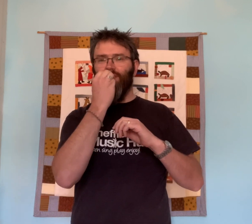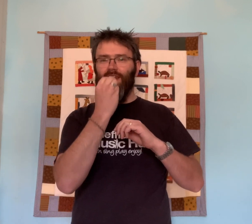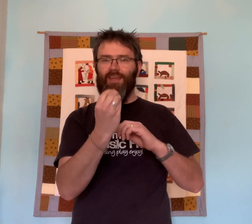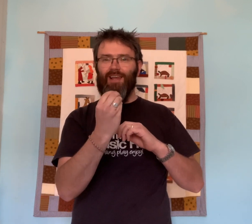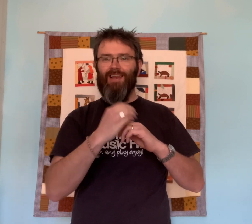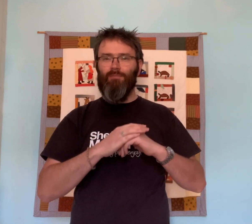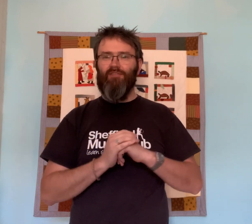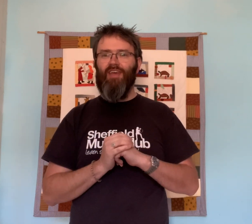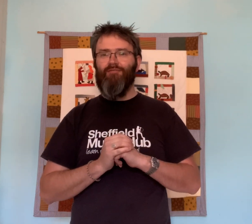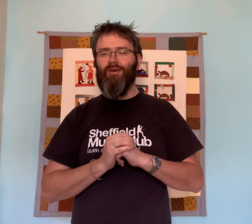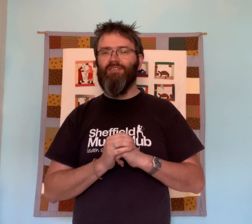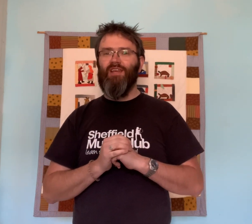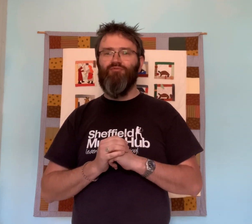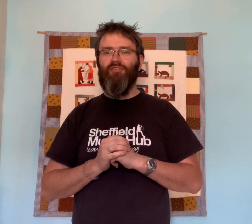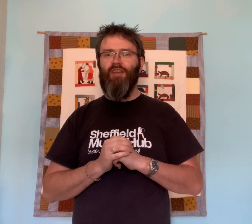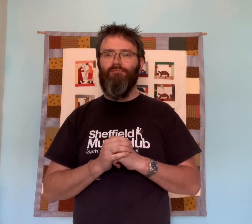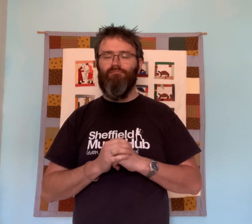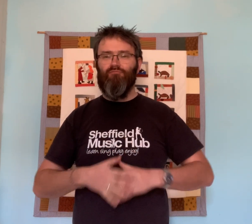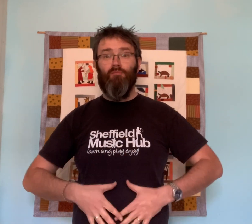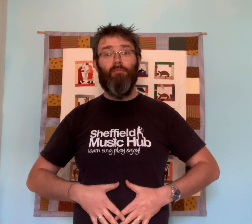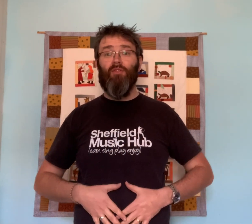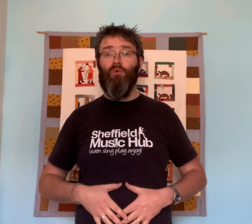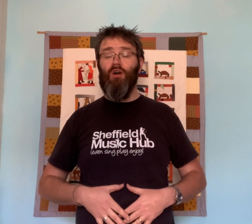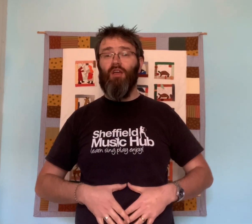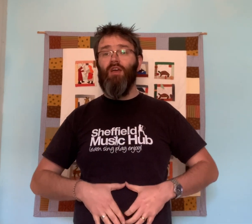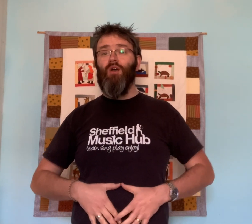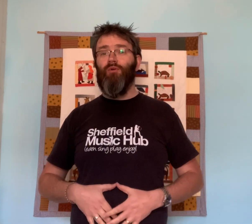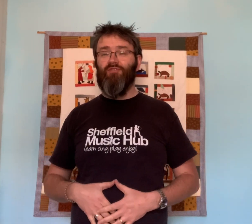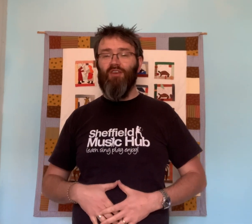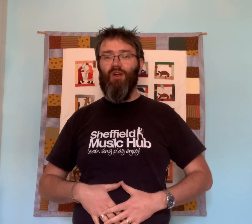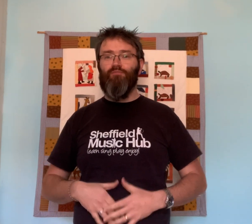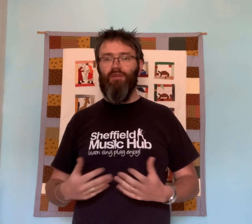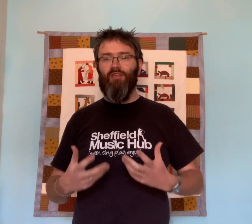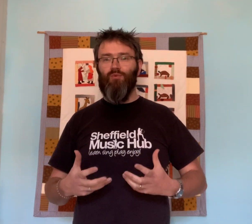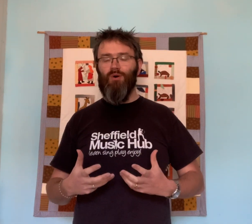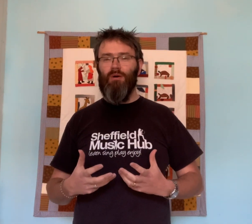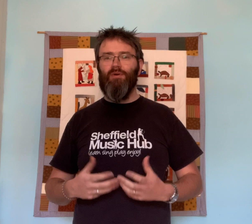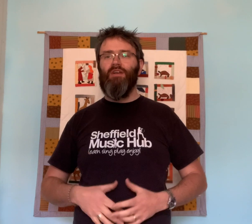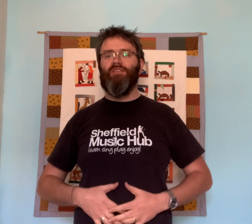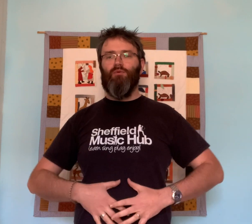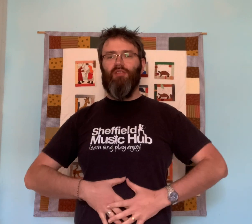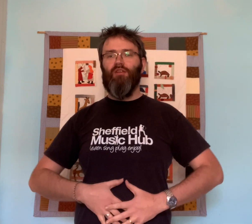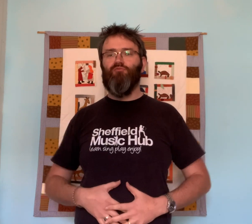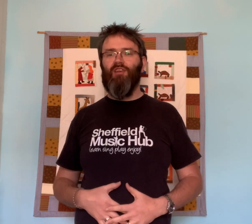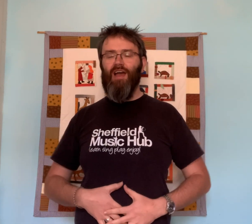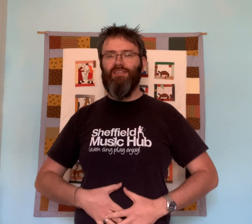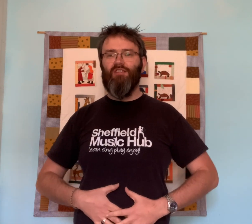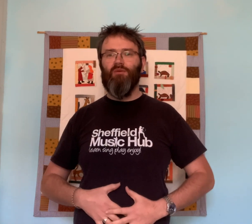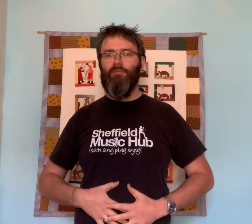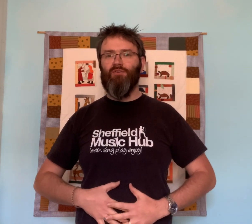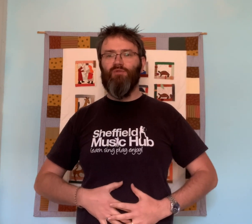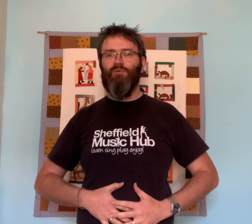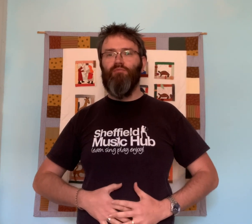letting a little bit of air out. Take a breath in. Remember the work we've done in our breathing warm-up. So we think relaxing the tummy muscles when we breathe